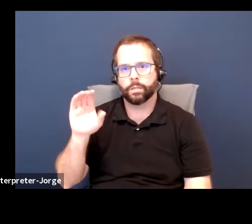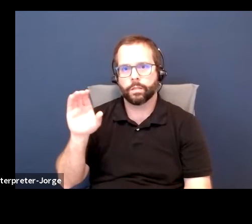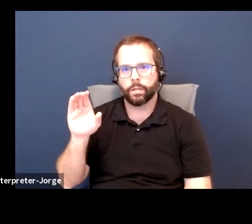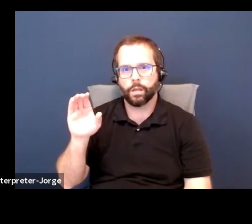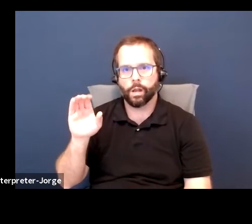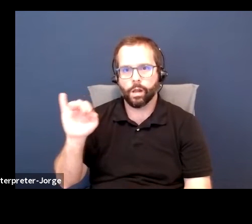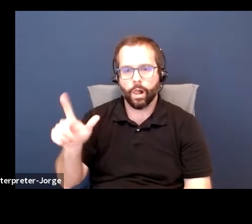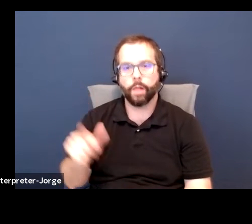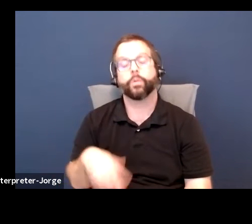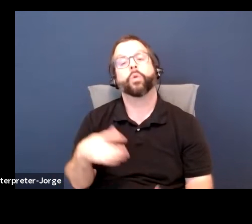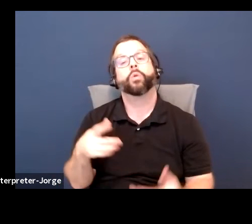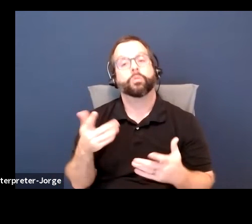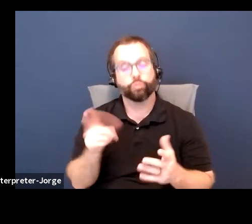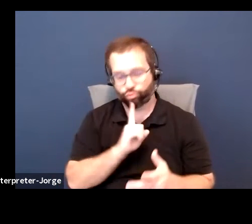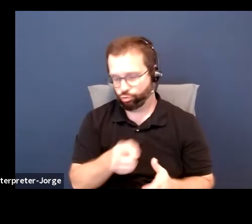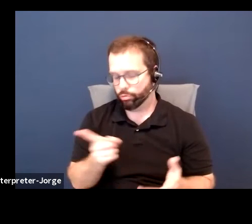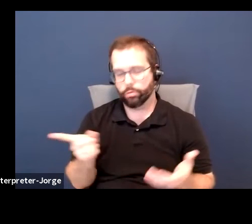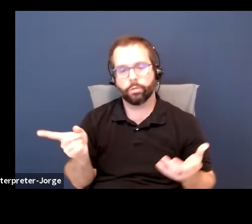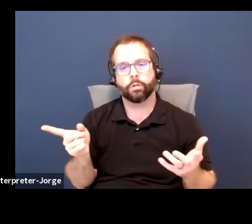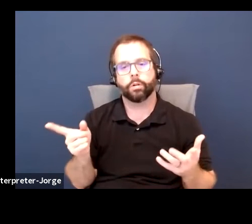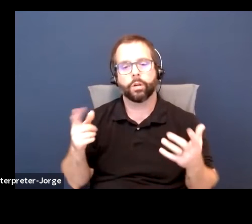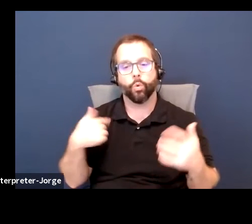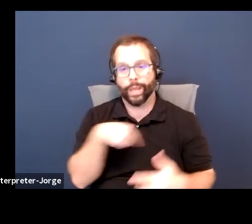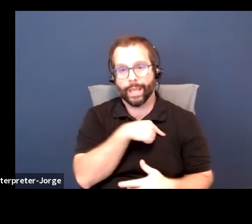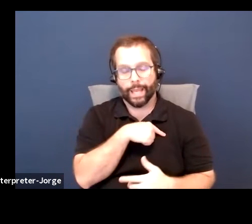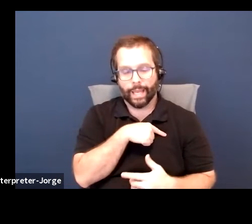that we are doing is